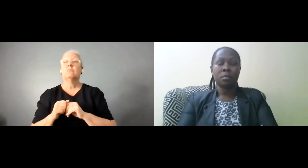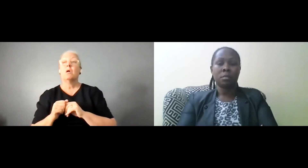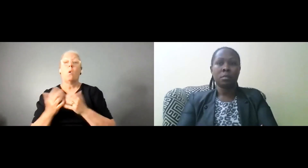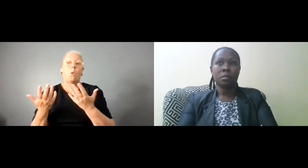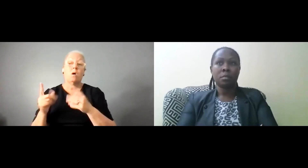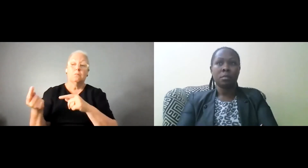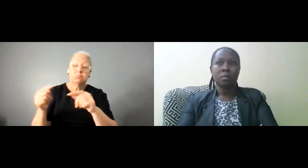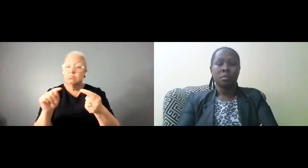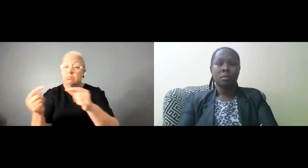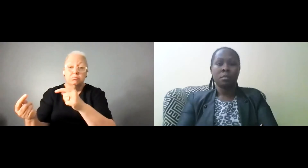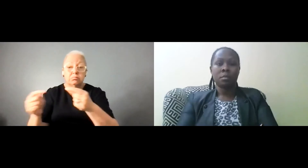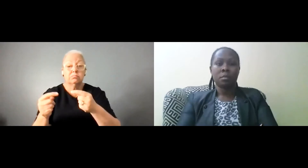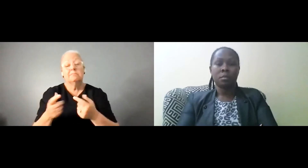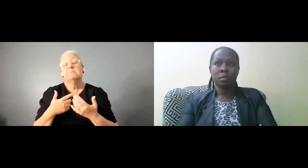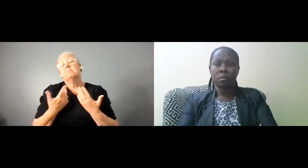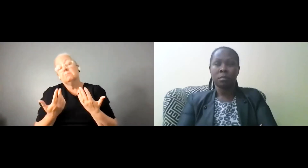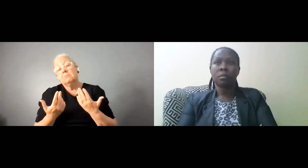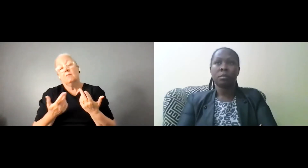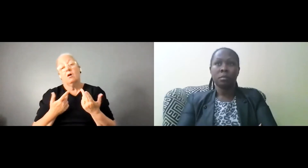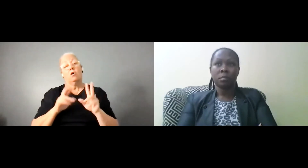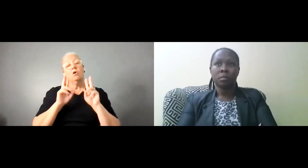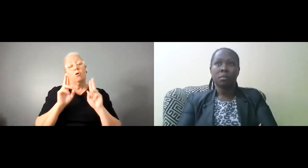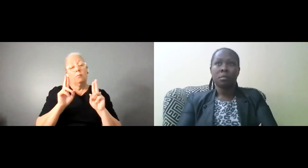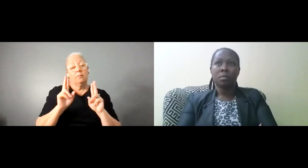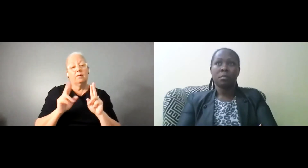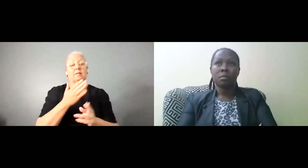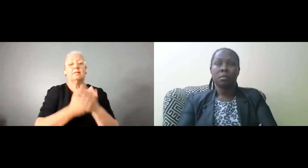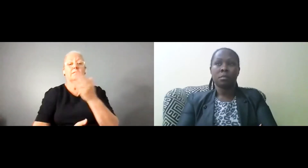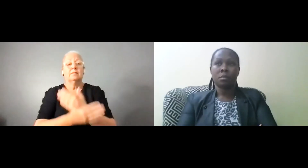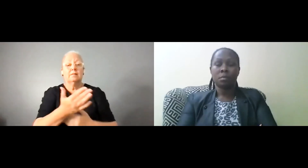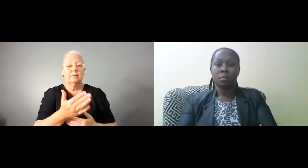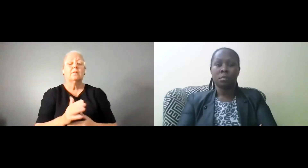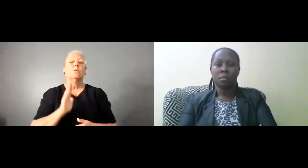the rights of persons with disability will be protected,